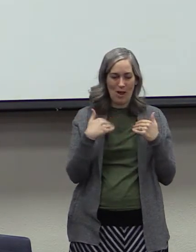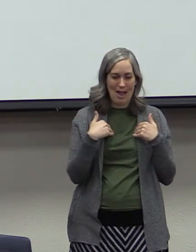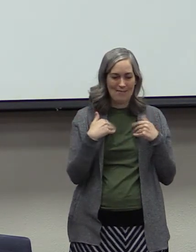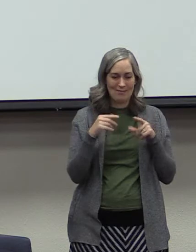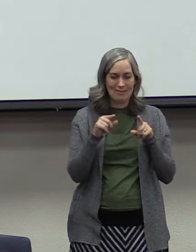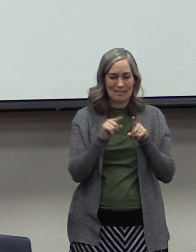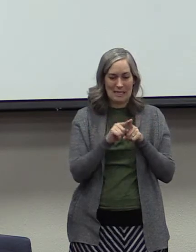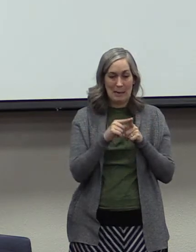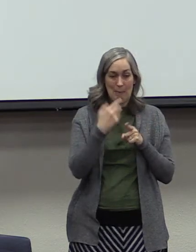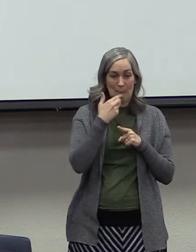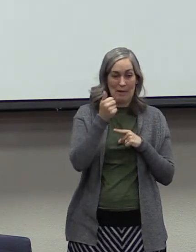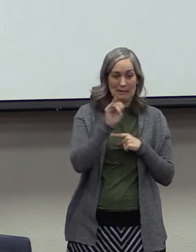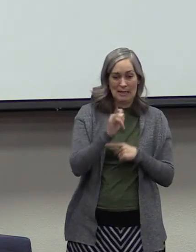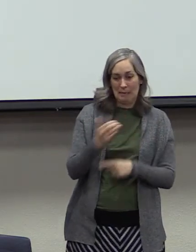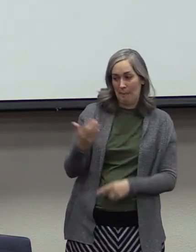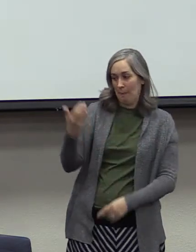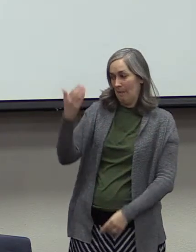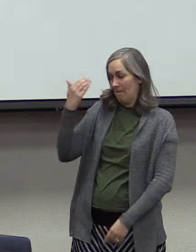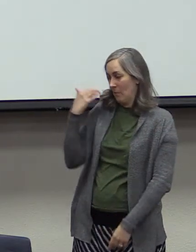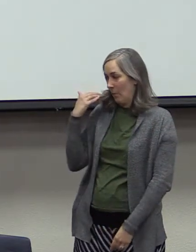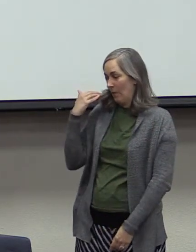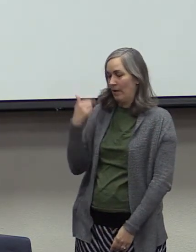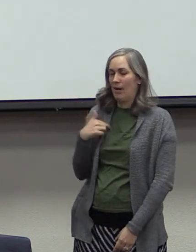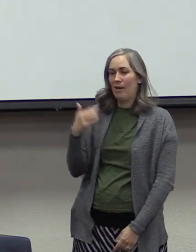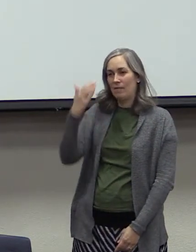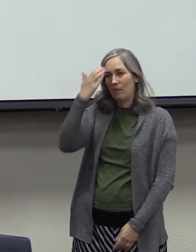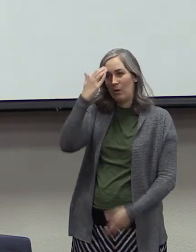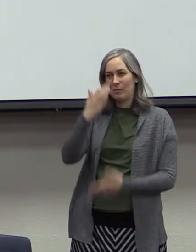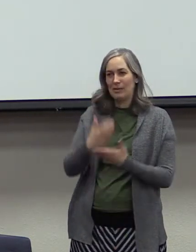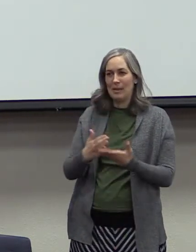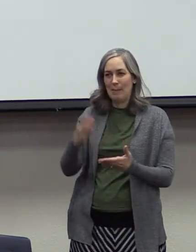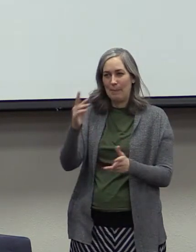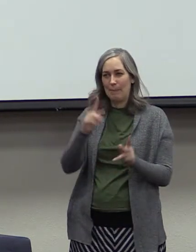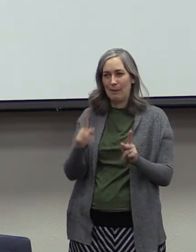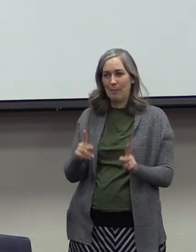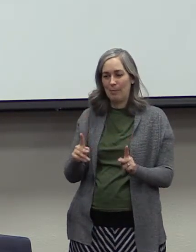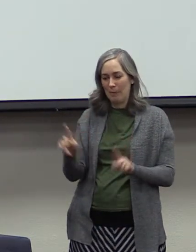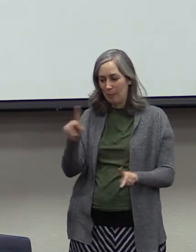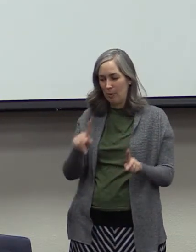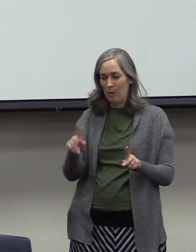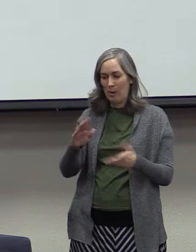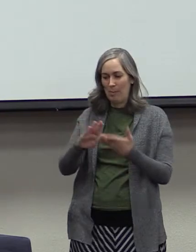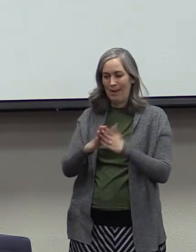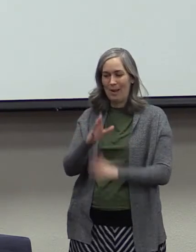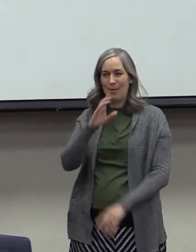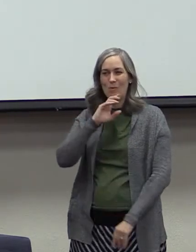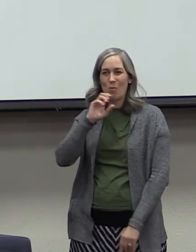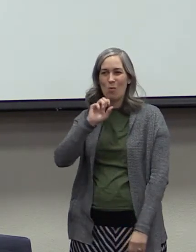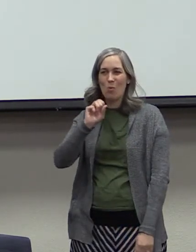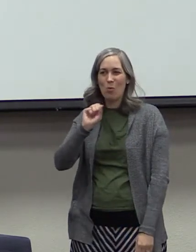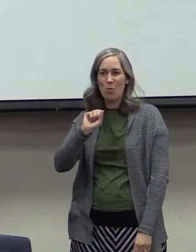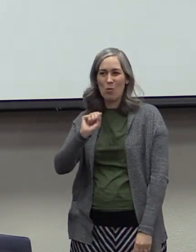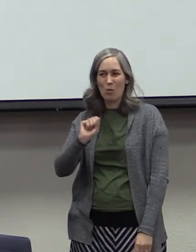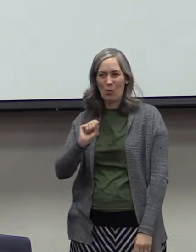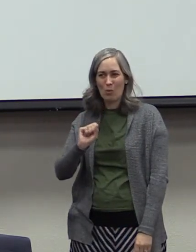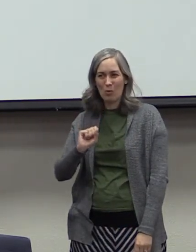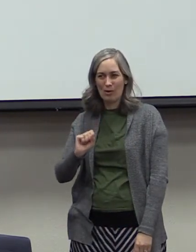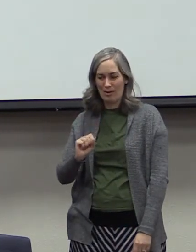did in the past. I've known some people, aging, physical infirmities,